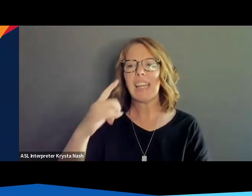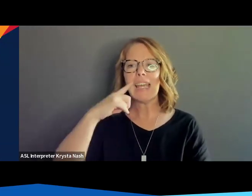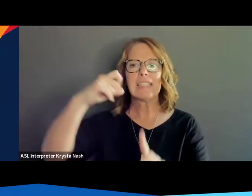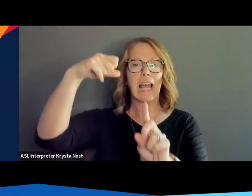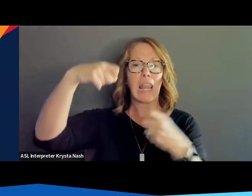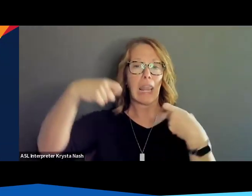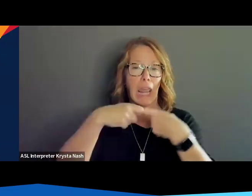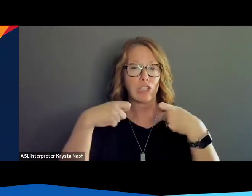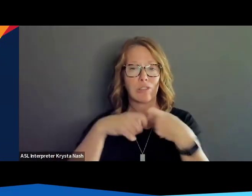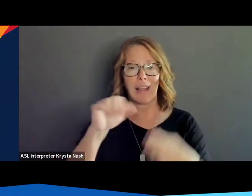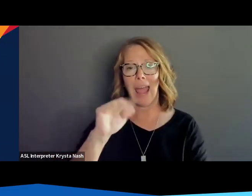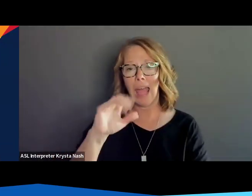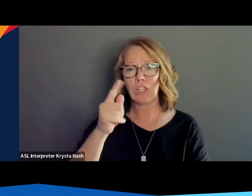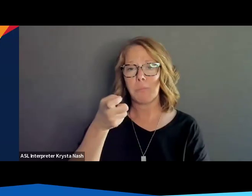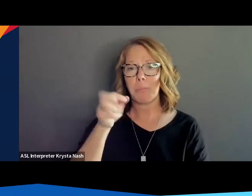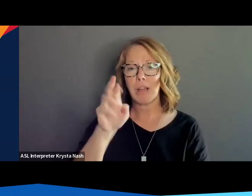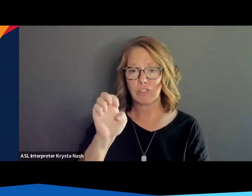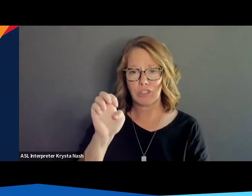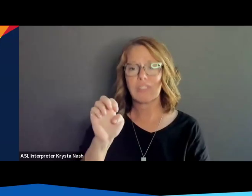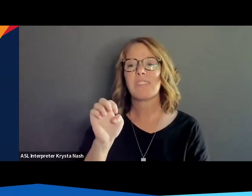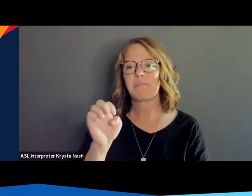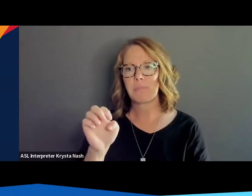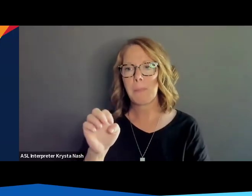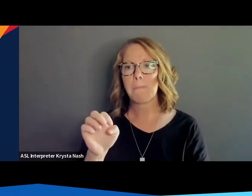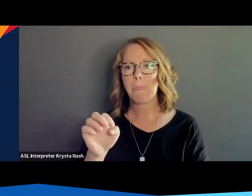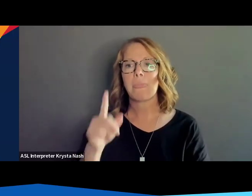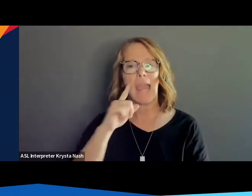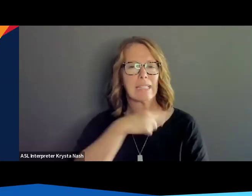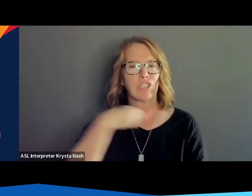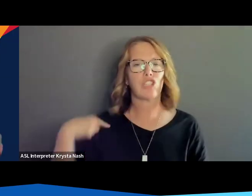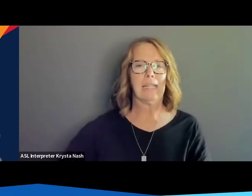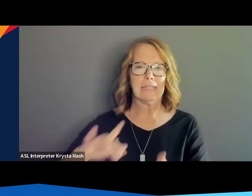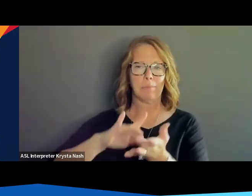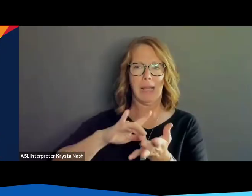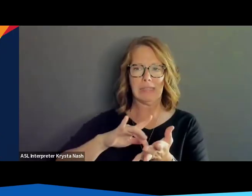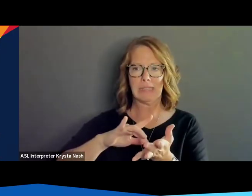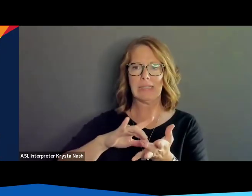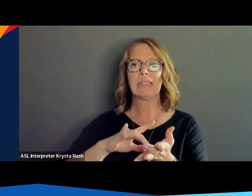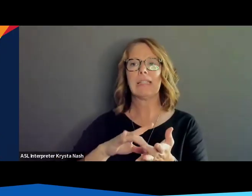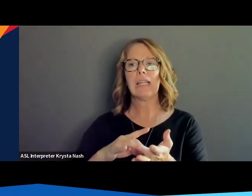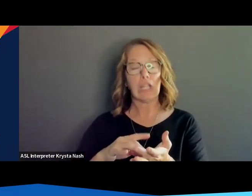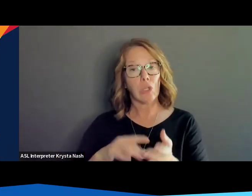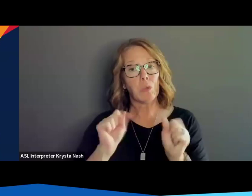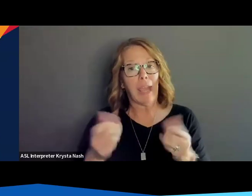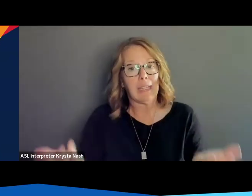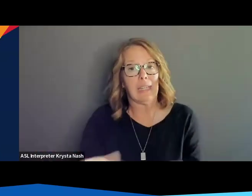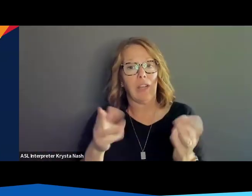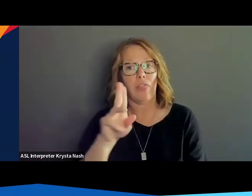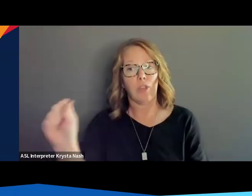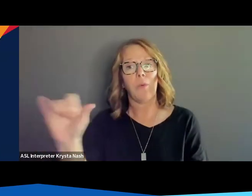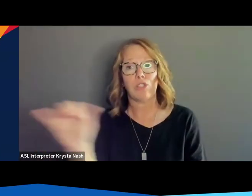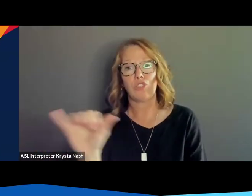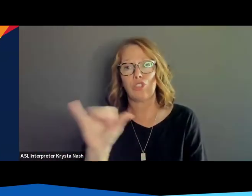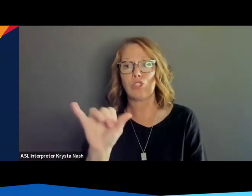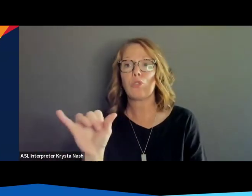electroacupuncture. So, acupuncture is a Chinese medicine form. You can get it here in the United States as well, and some